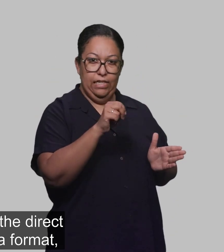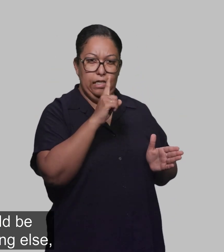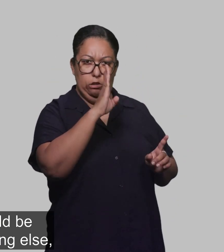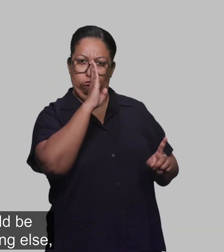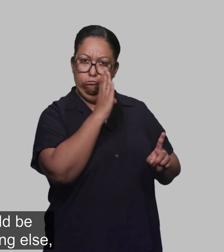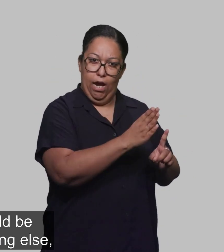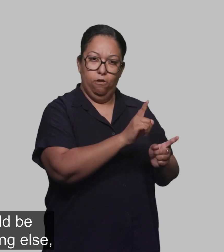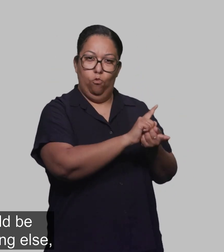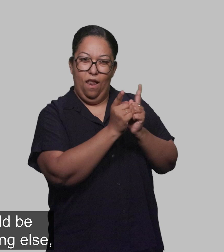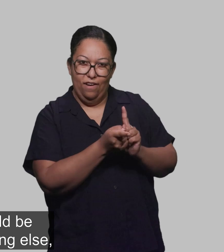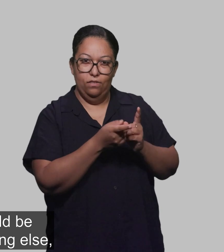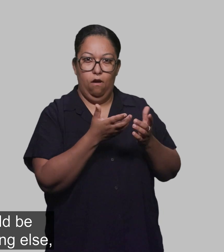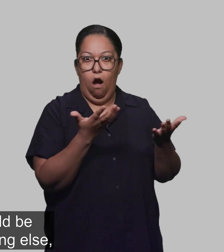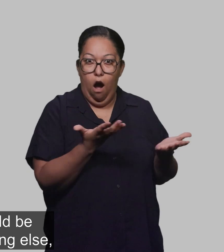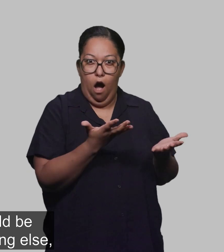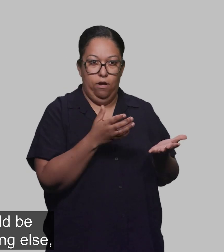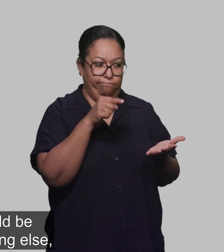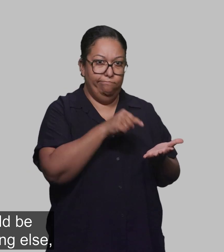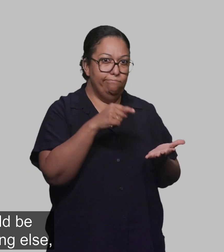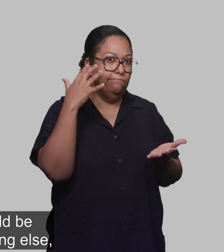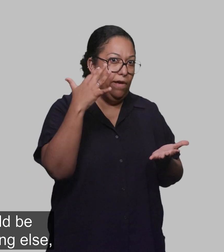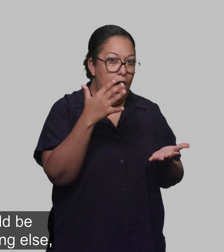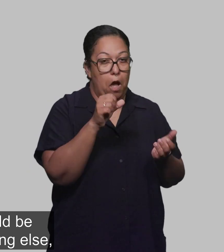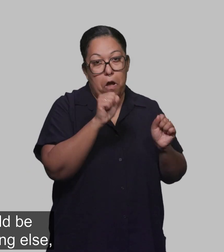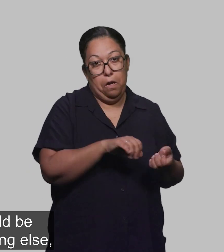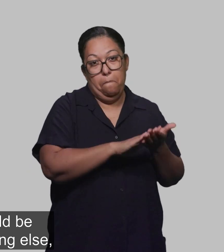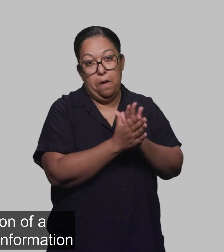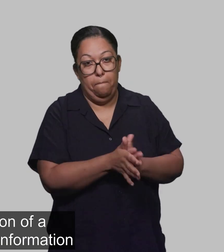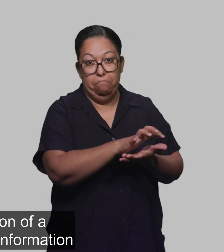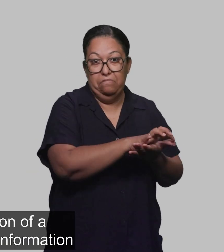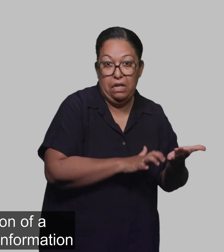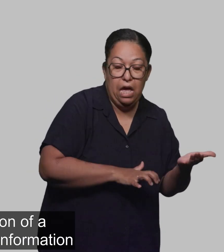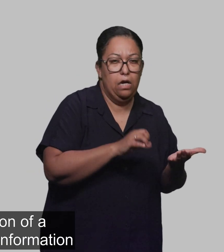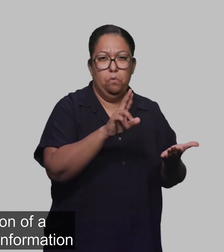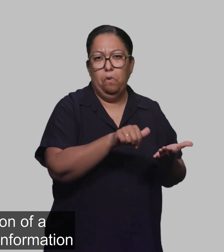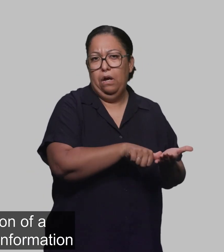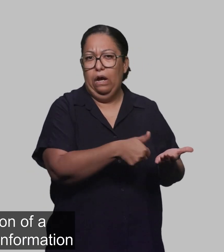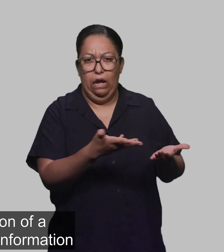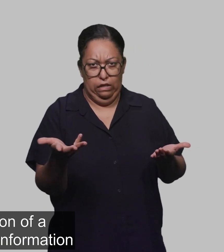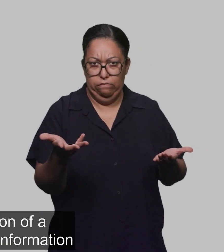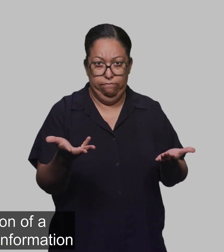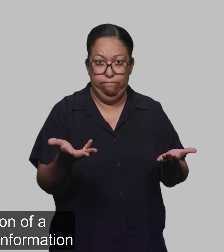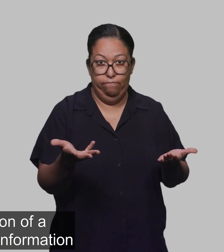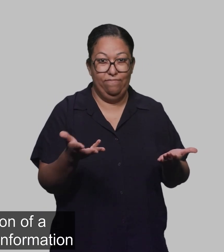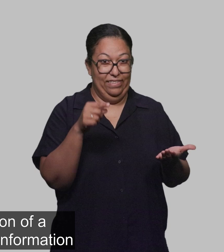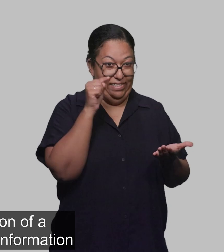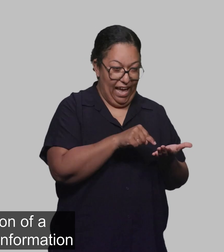format, which could be text or anything else, is a translation of a format